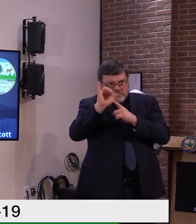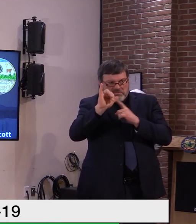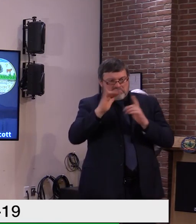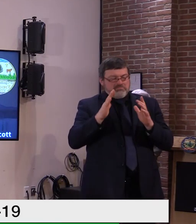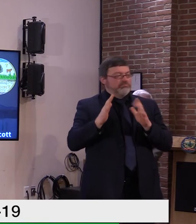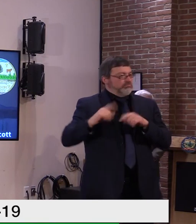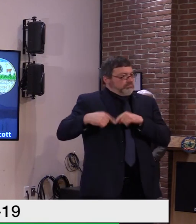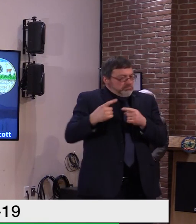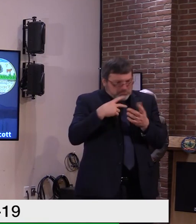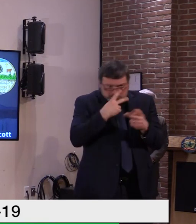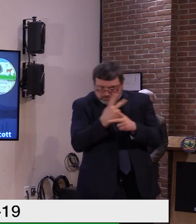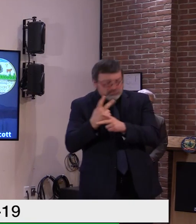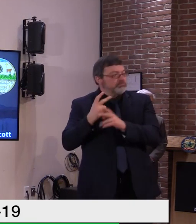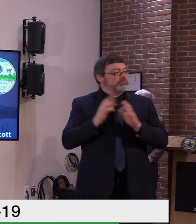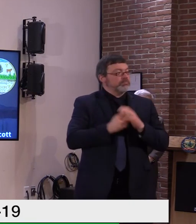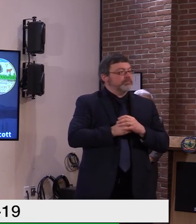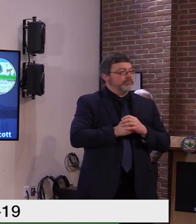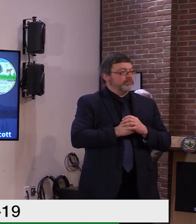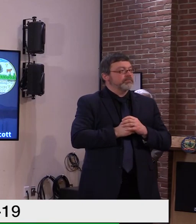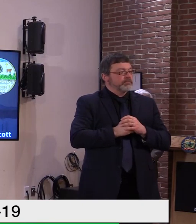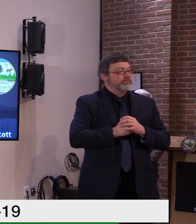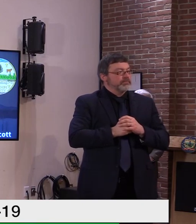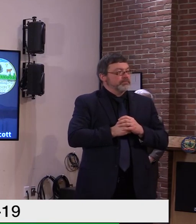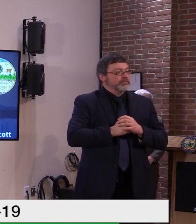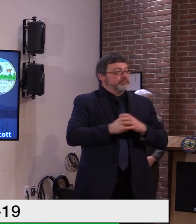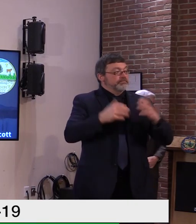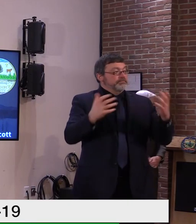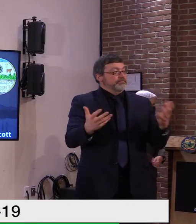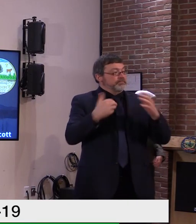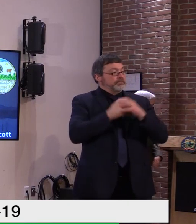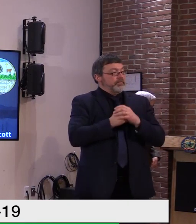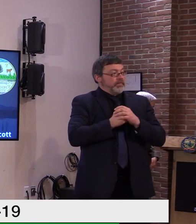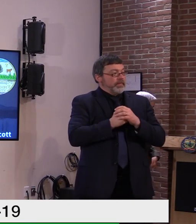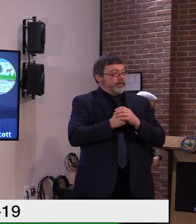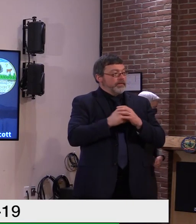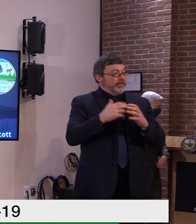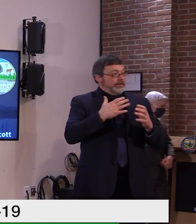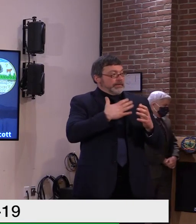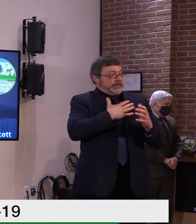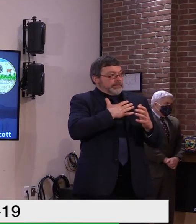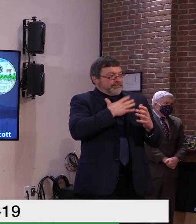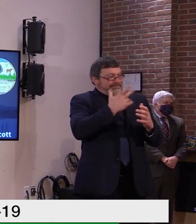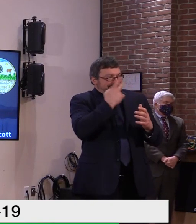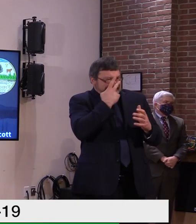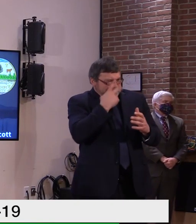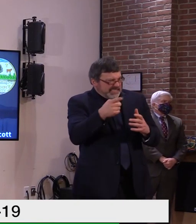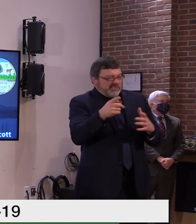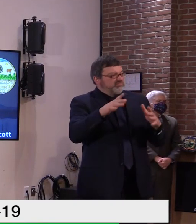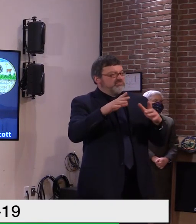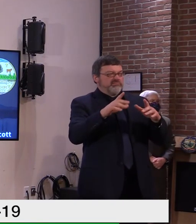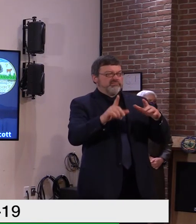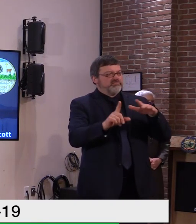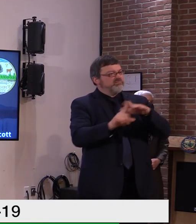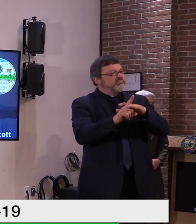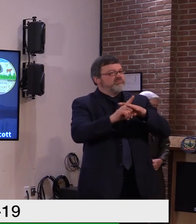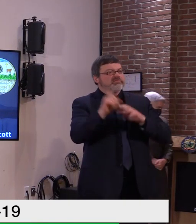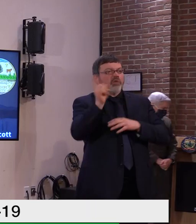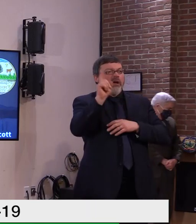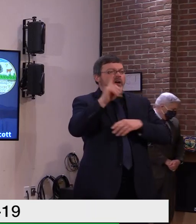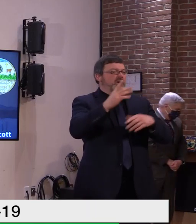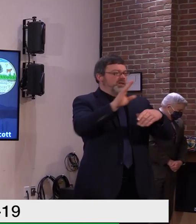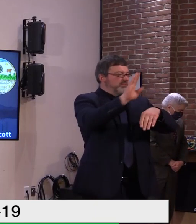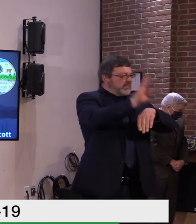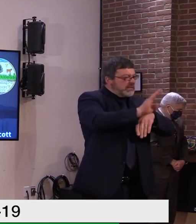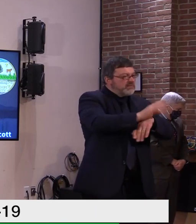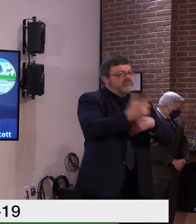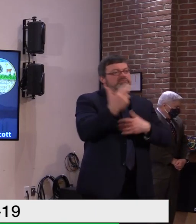associated with a wide range of settings, long-term care and health facilities, businesses, workplaces, private events,